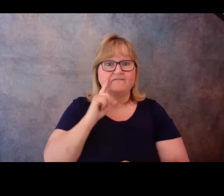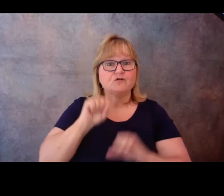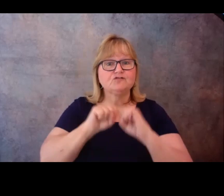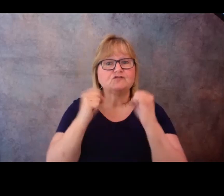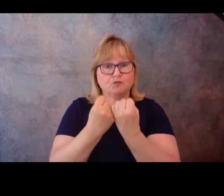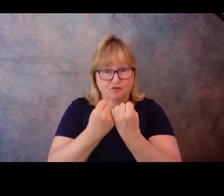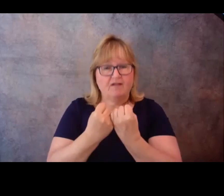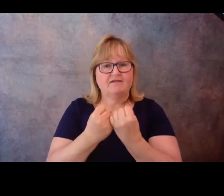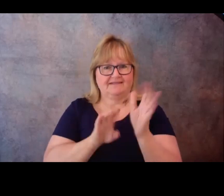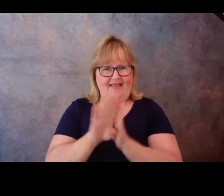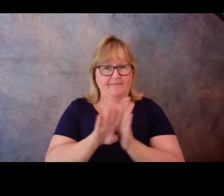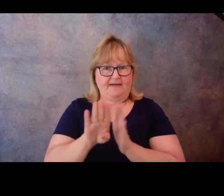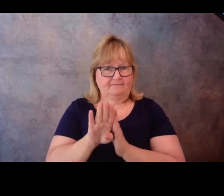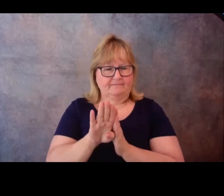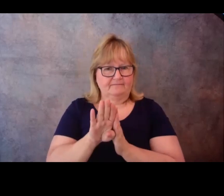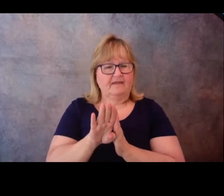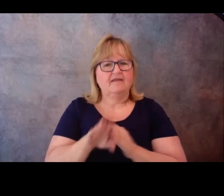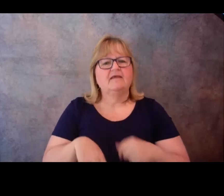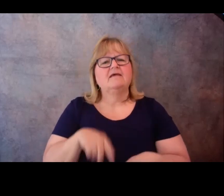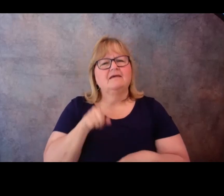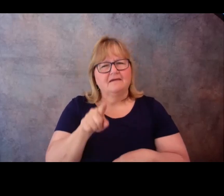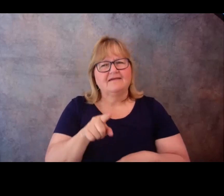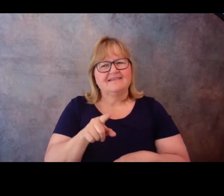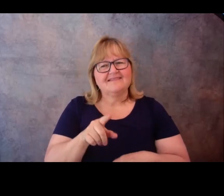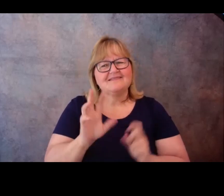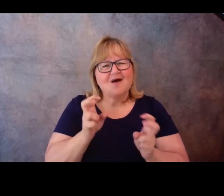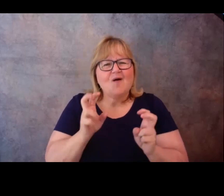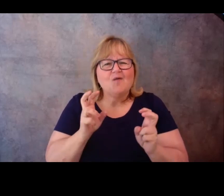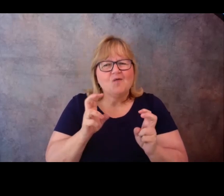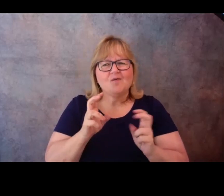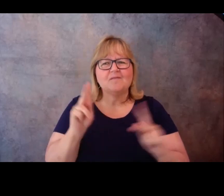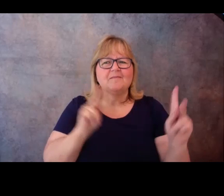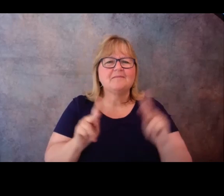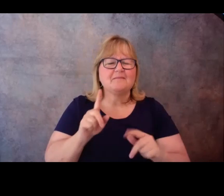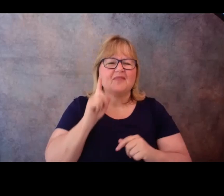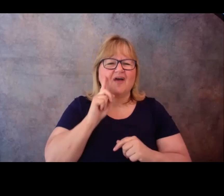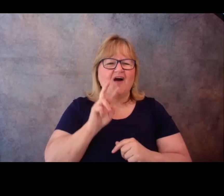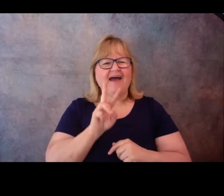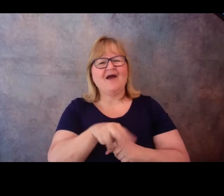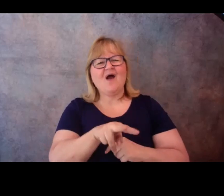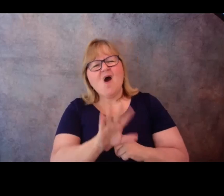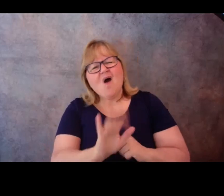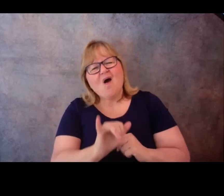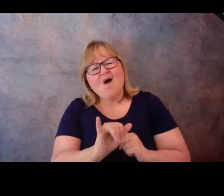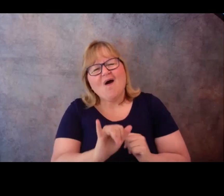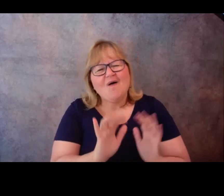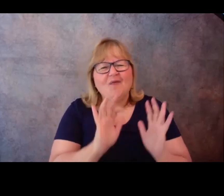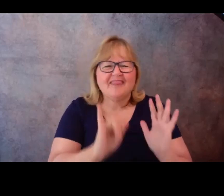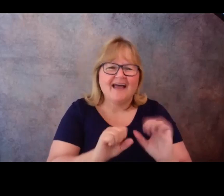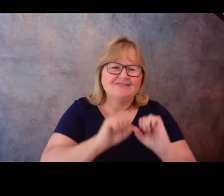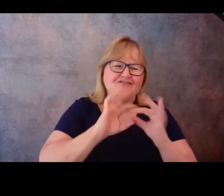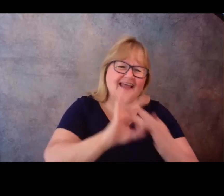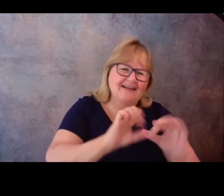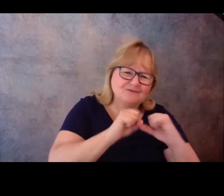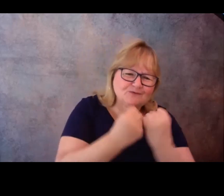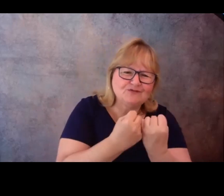Development. So symbolically, disability was seen as a soft social welfare issue.